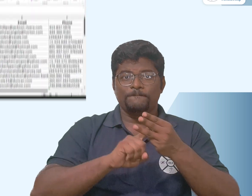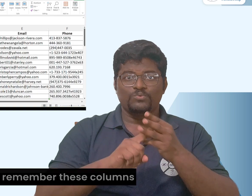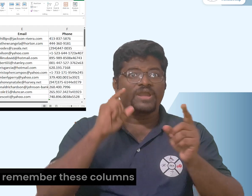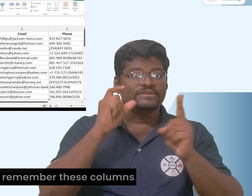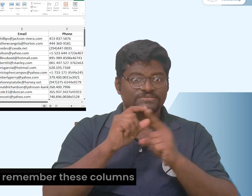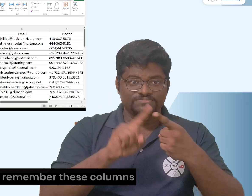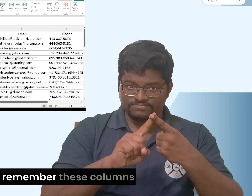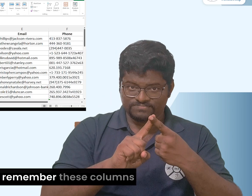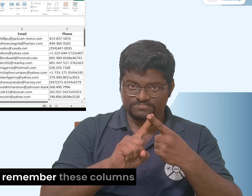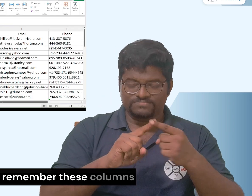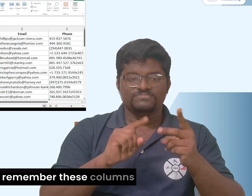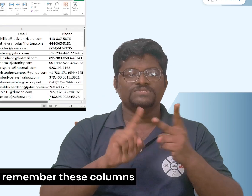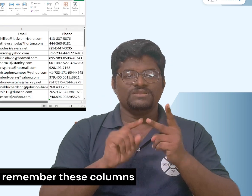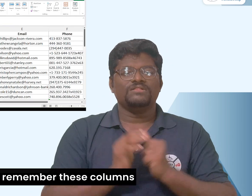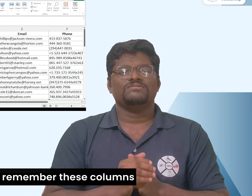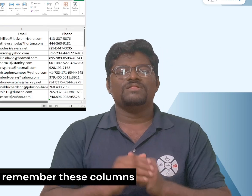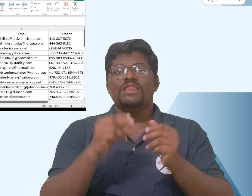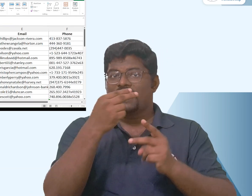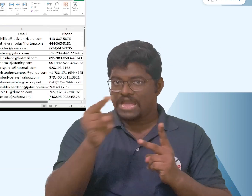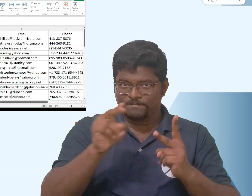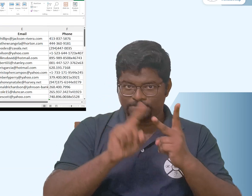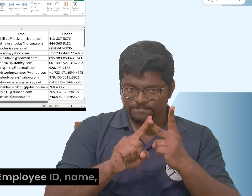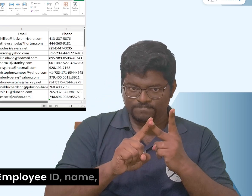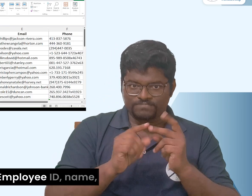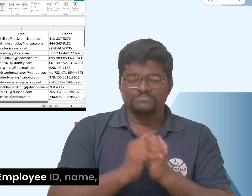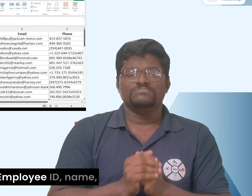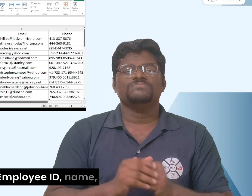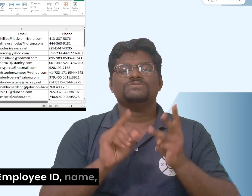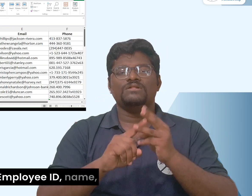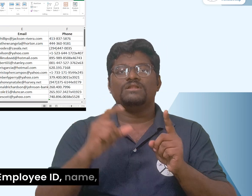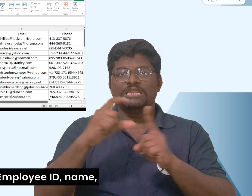In Excel, remember these columns: Employee ID, name,